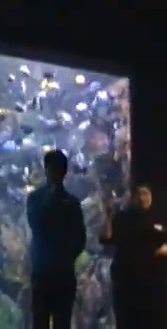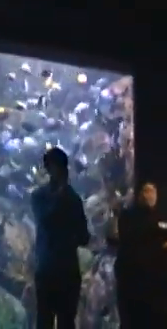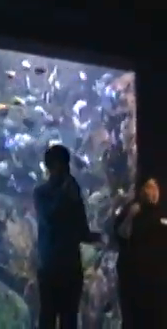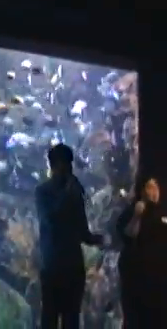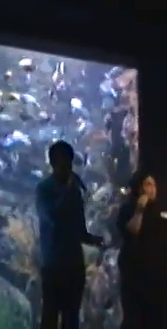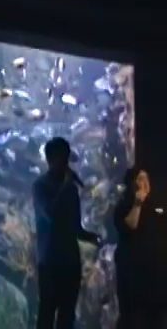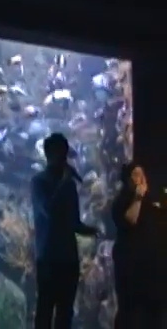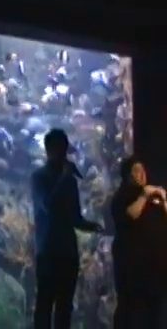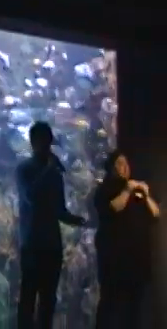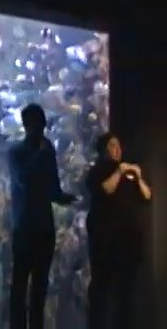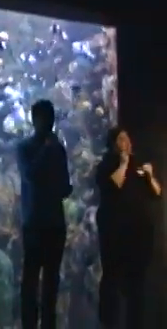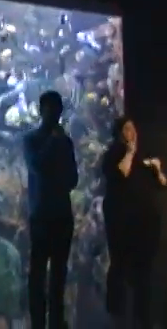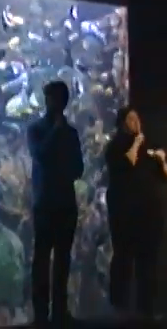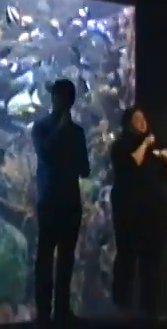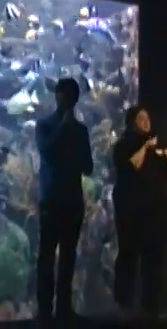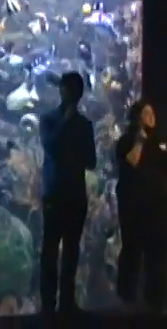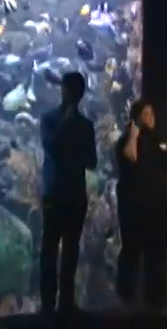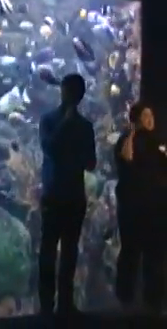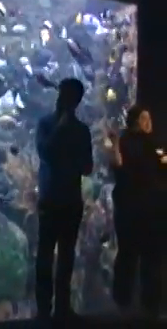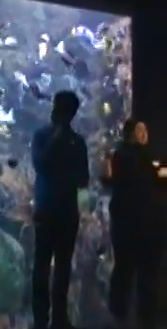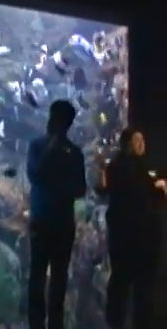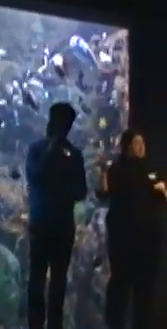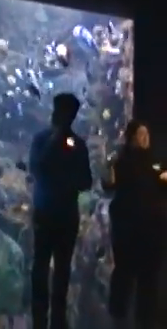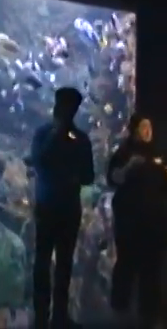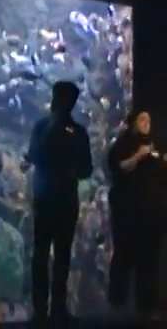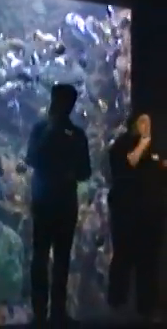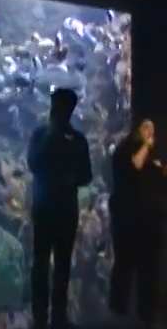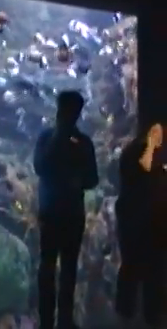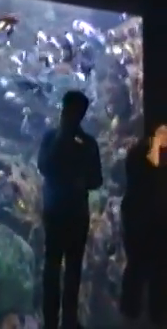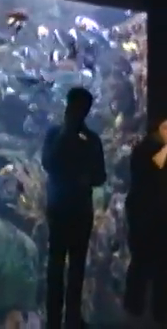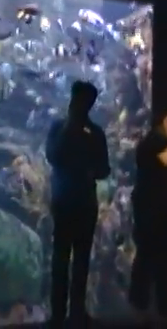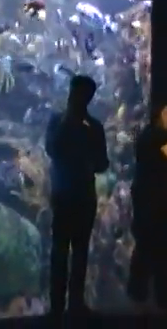for them, so it's better for the environment and better for these fish.